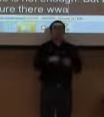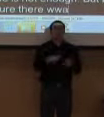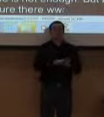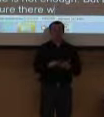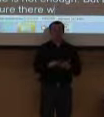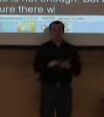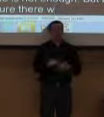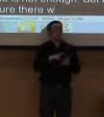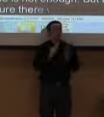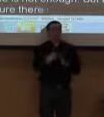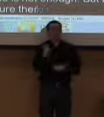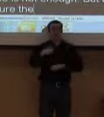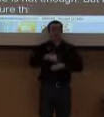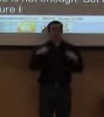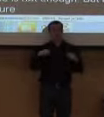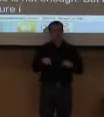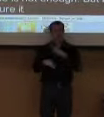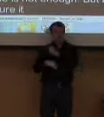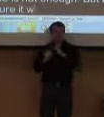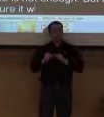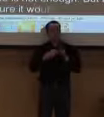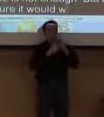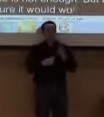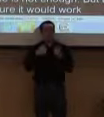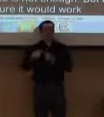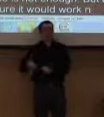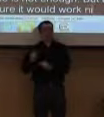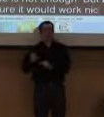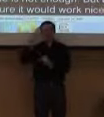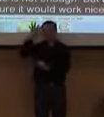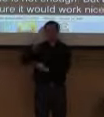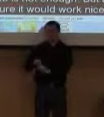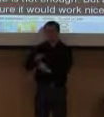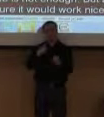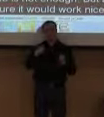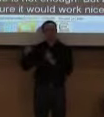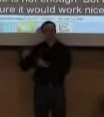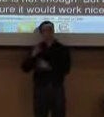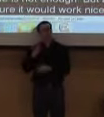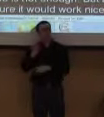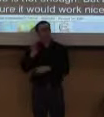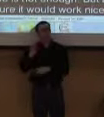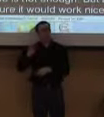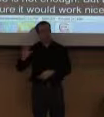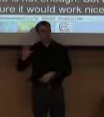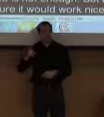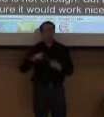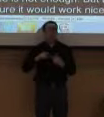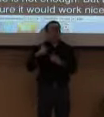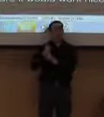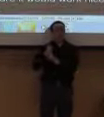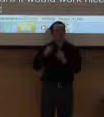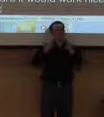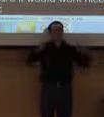that the student at any time during this could copy and paste this transcript to a Word document, or themselves take a